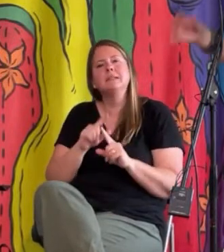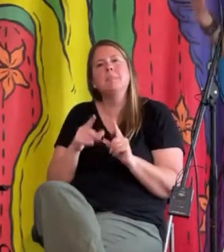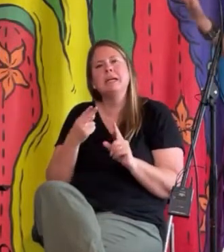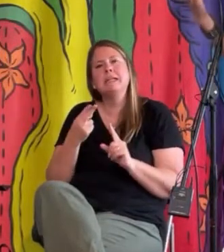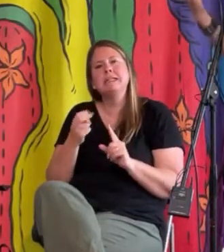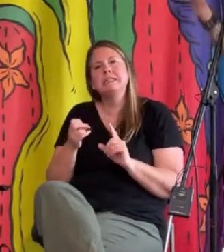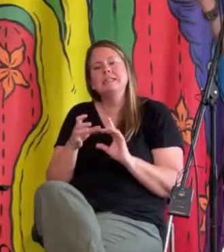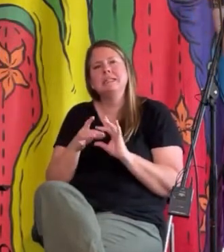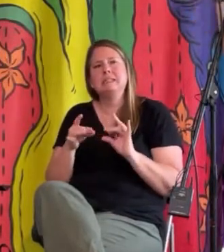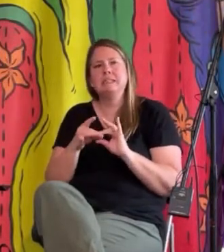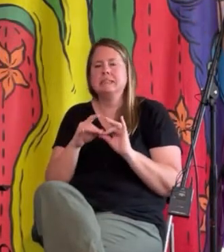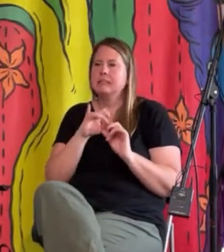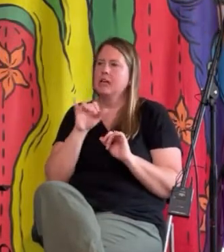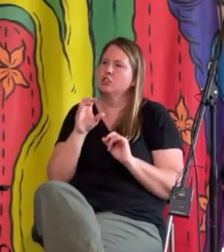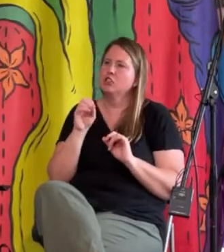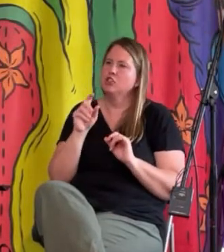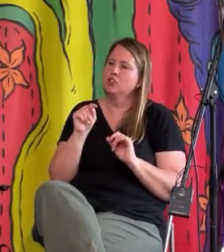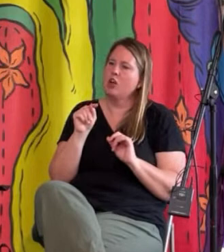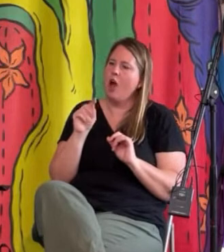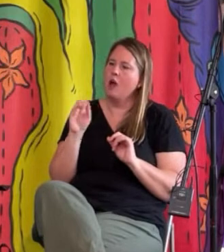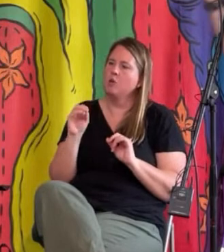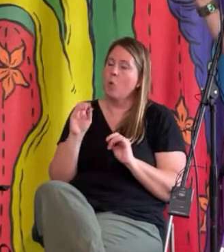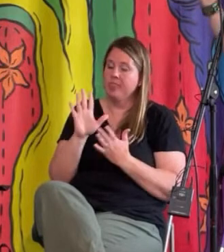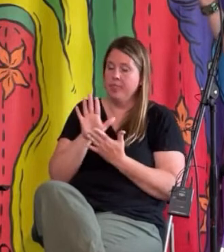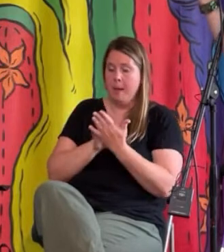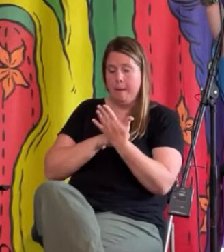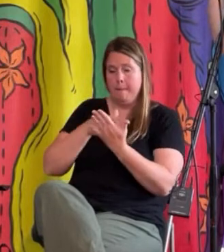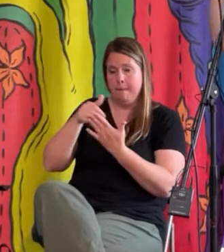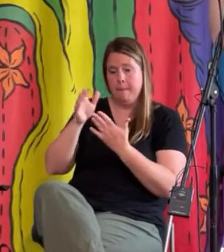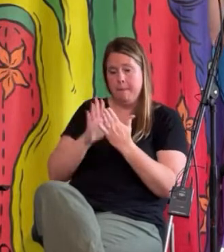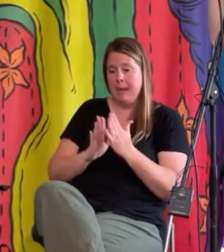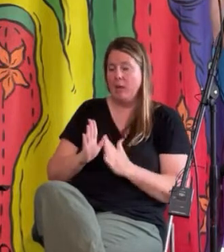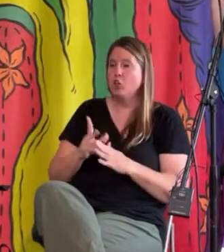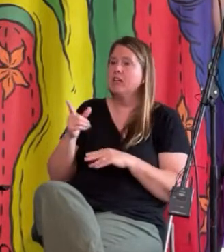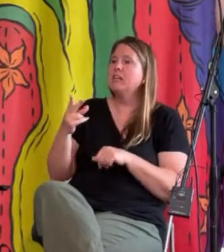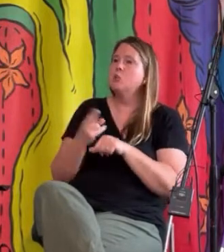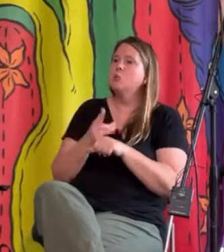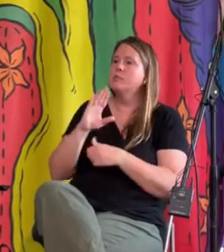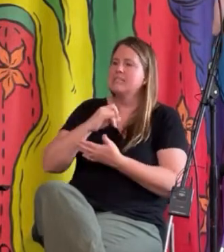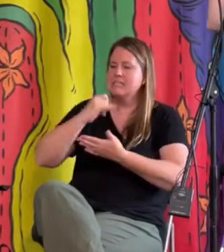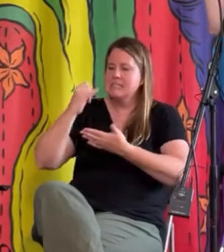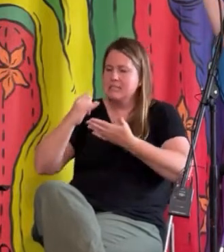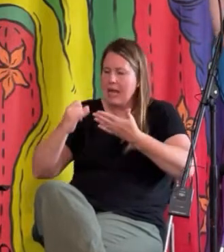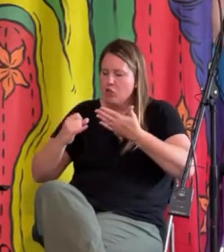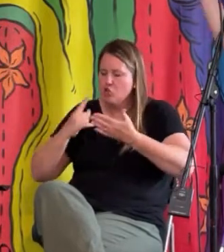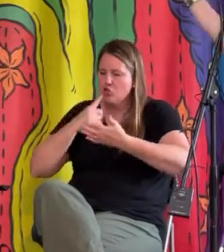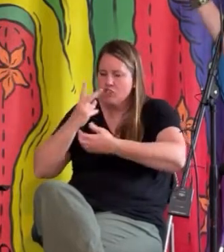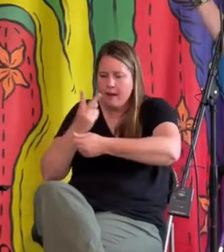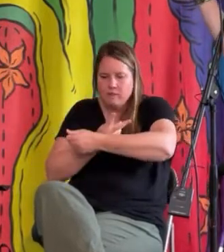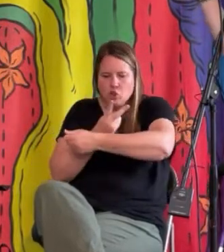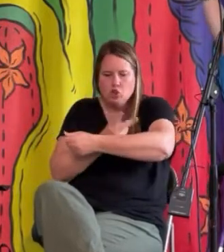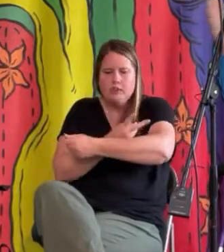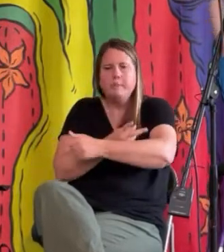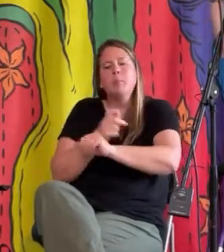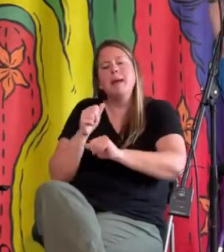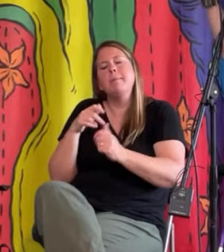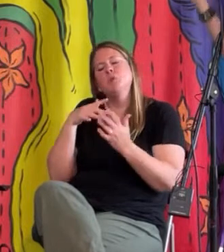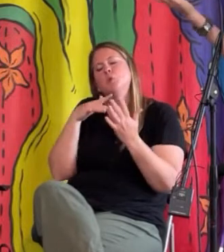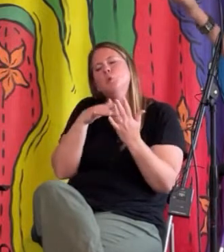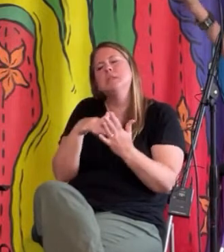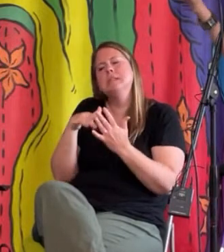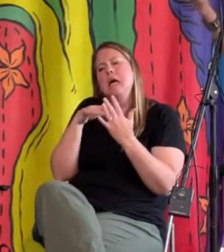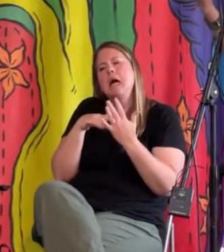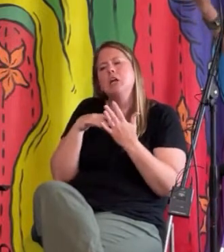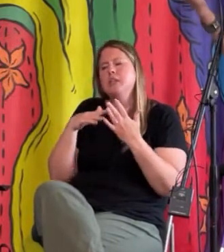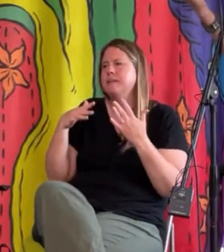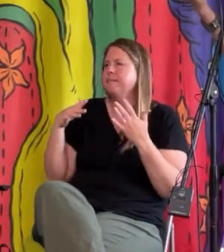Giotto, the painter, used his sketches of sheep in order to create his studies of angels. And so I've looked